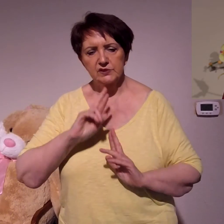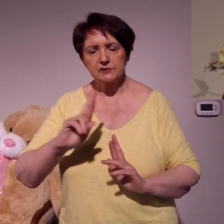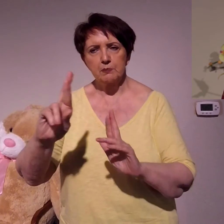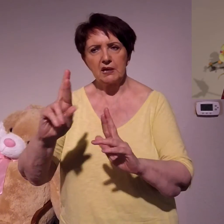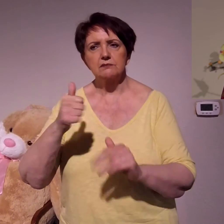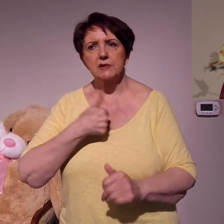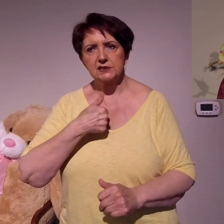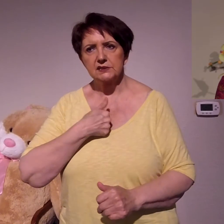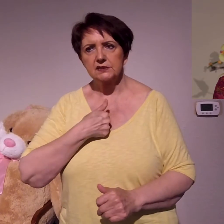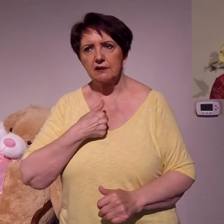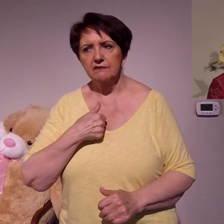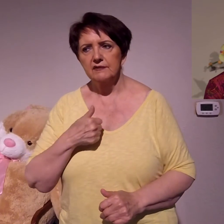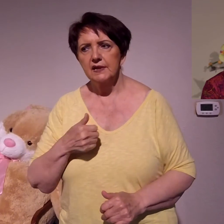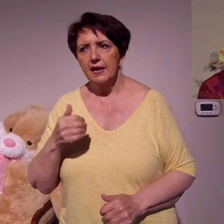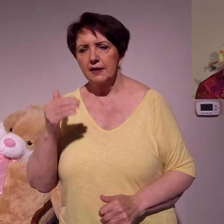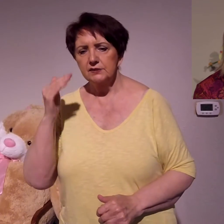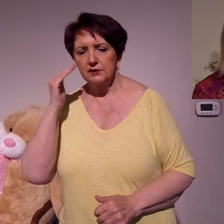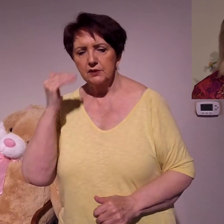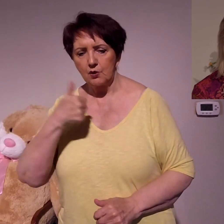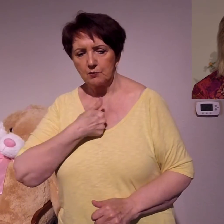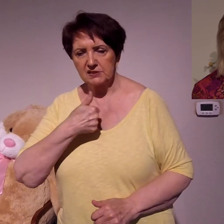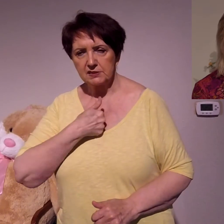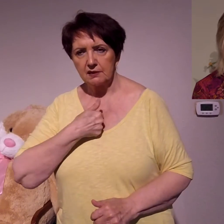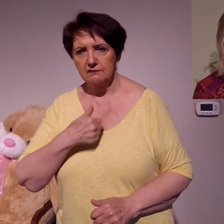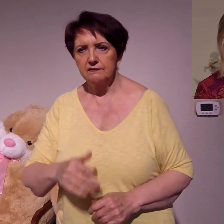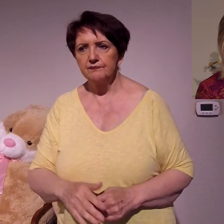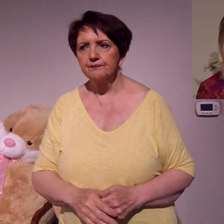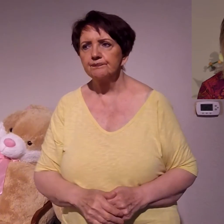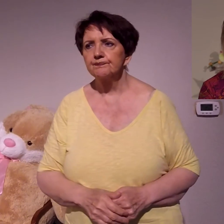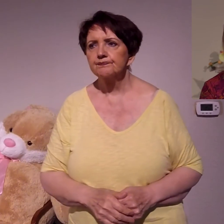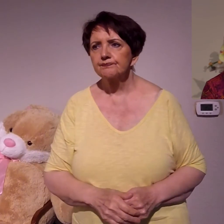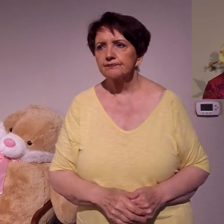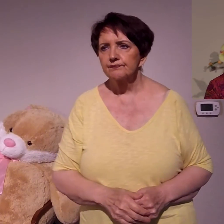please speak to that for us? Yes, Thanks. I would like to do that.